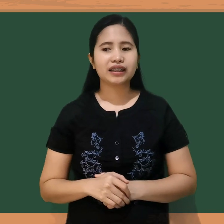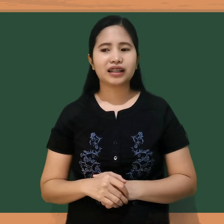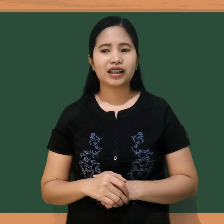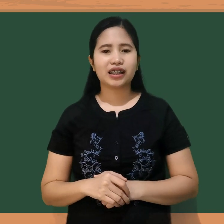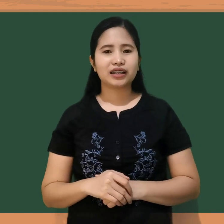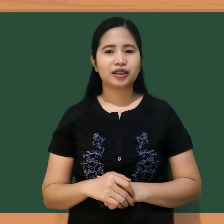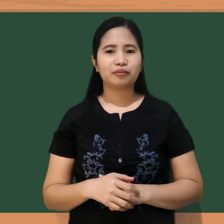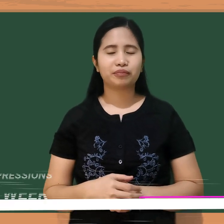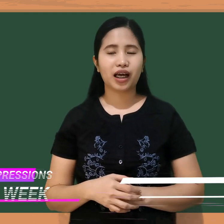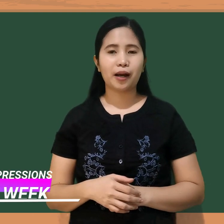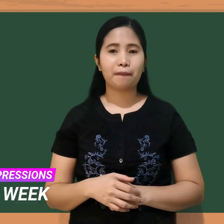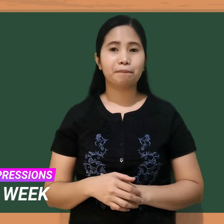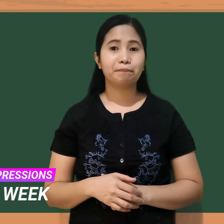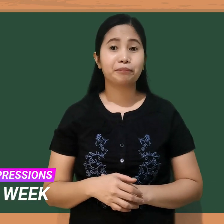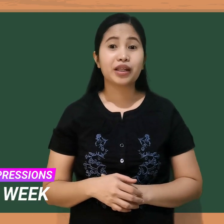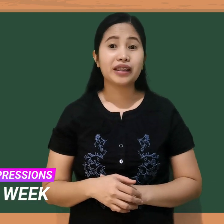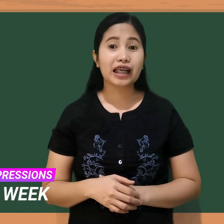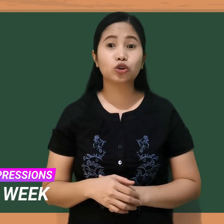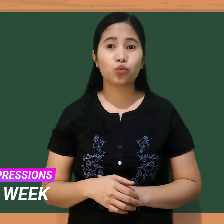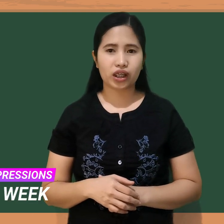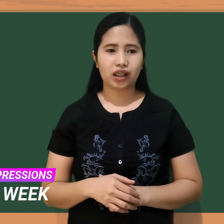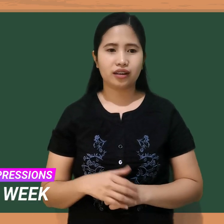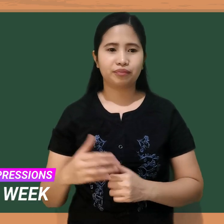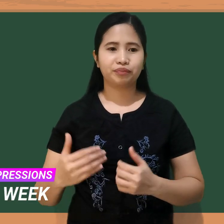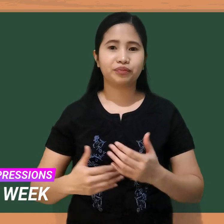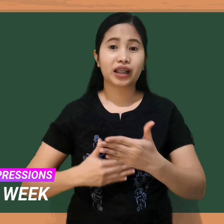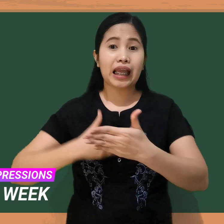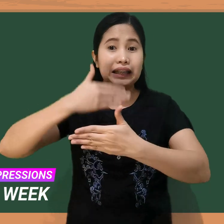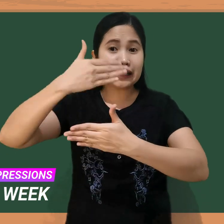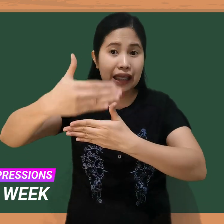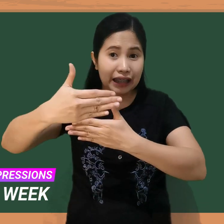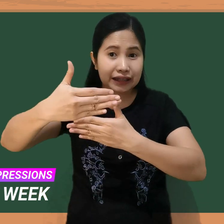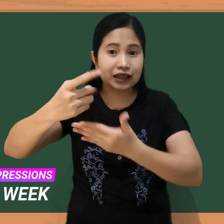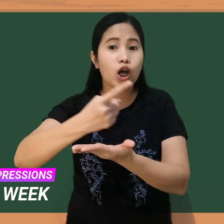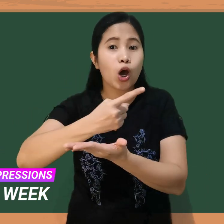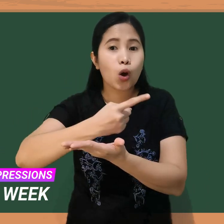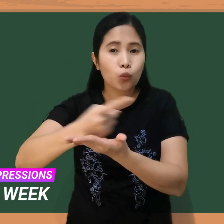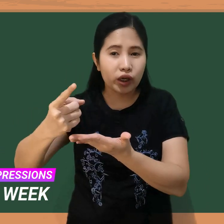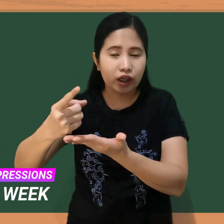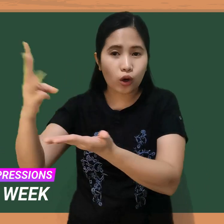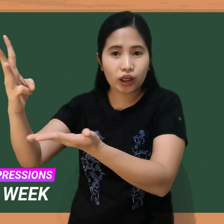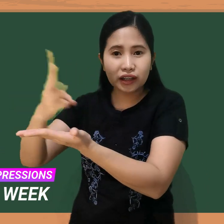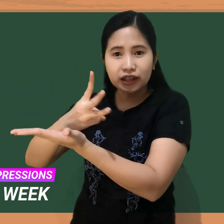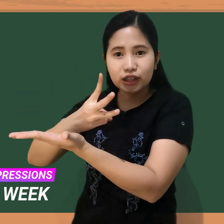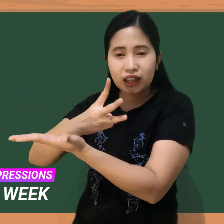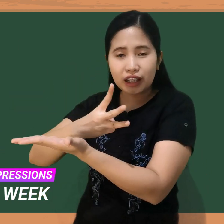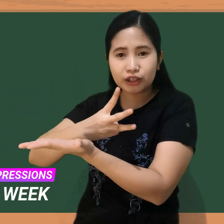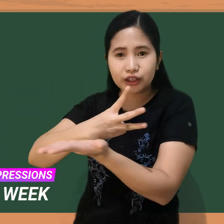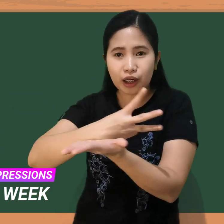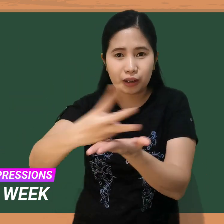Next is next week. Next week or initial letter